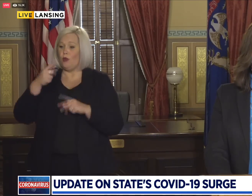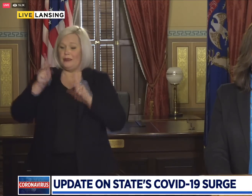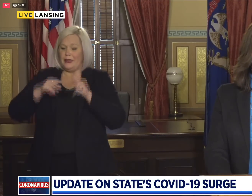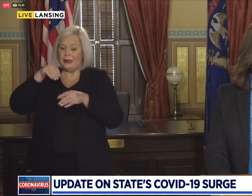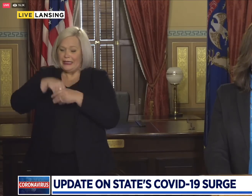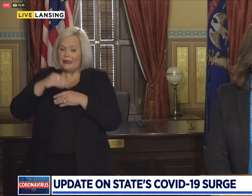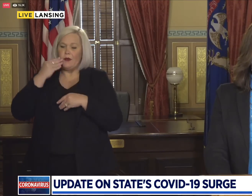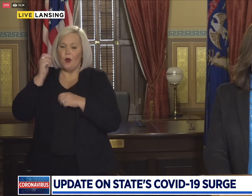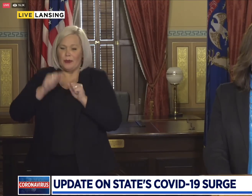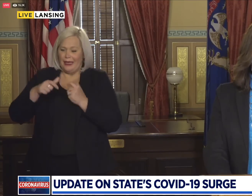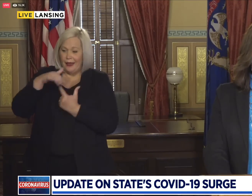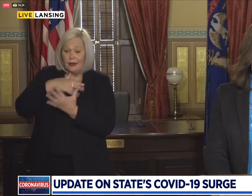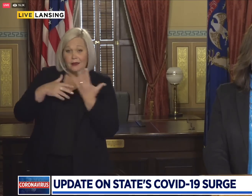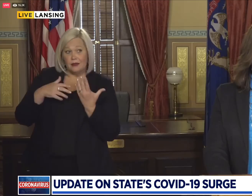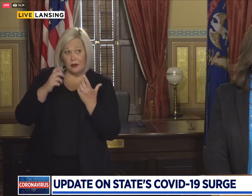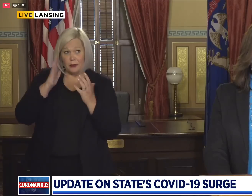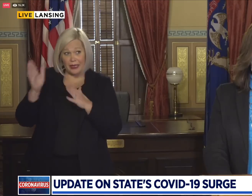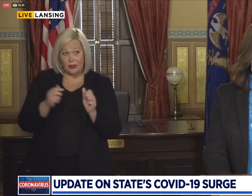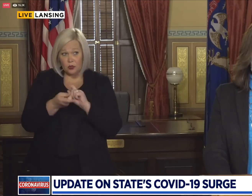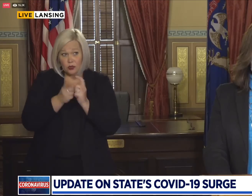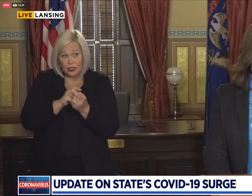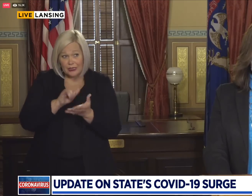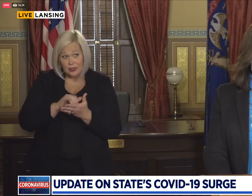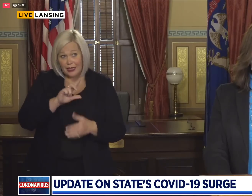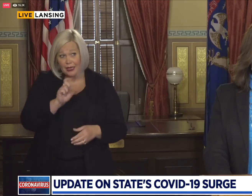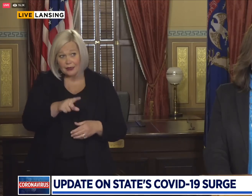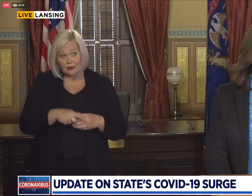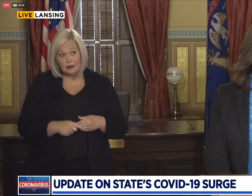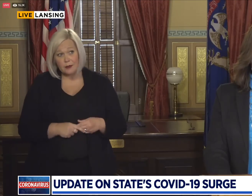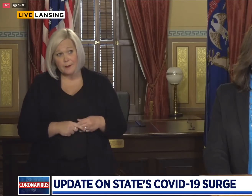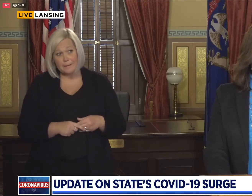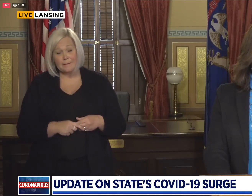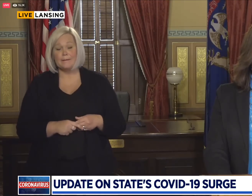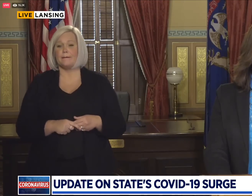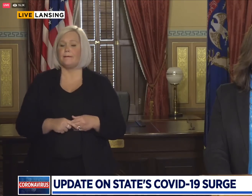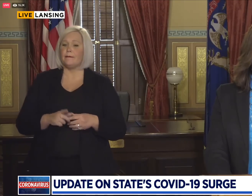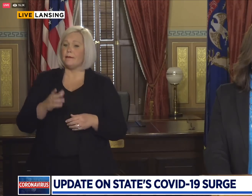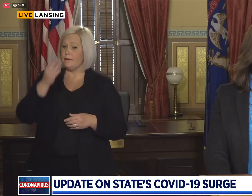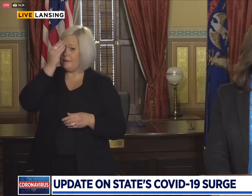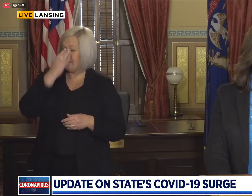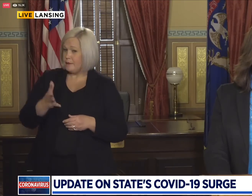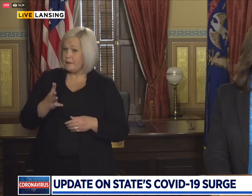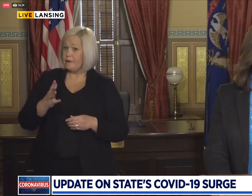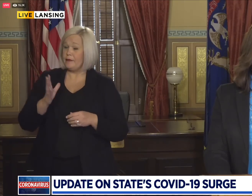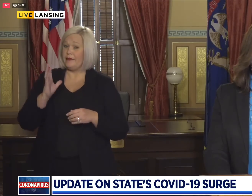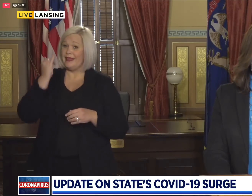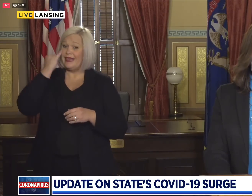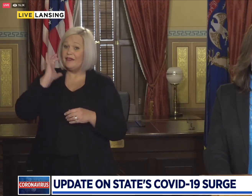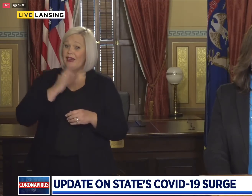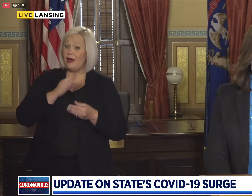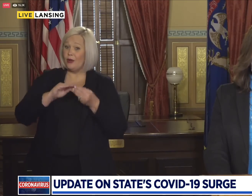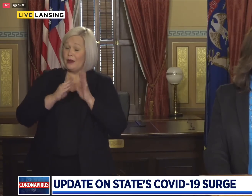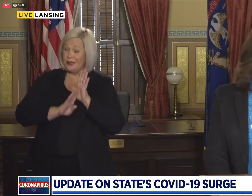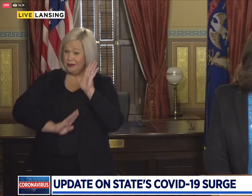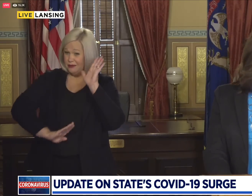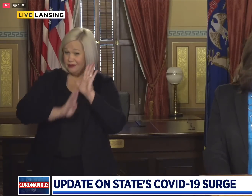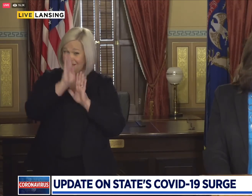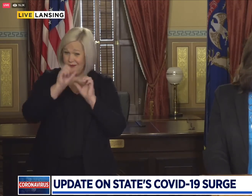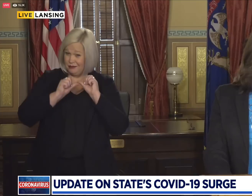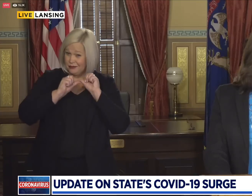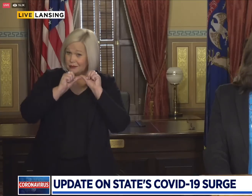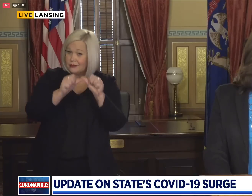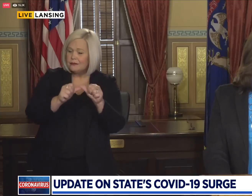could gather? Zach, these numbers continue on the trajectory we're on. We will be having to take additional steps. There's